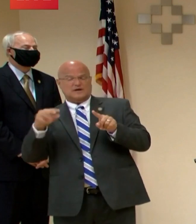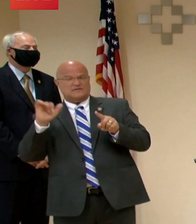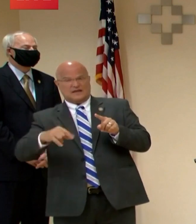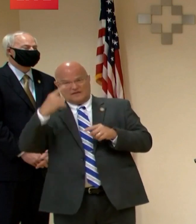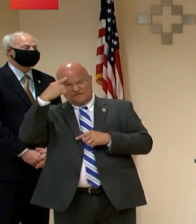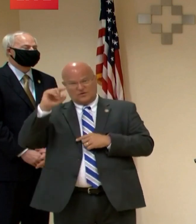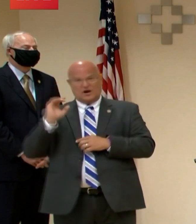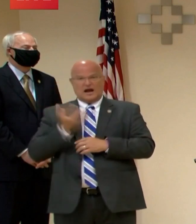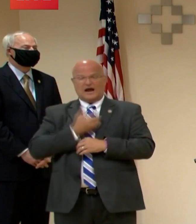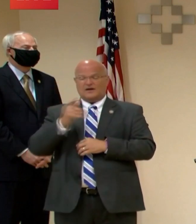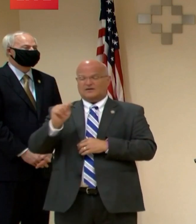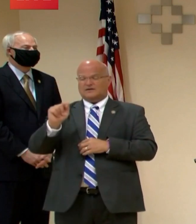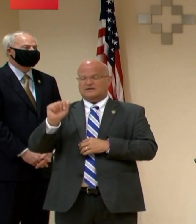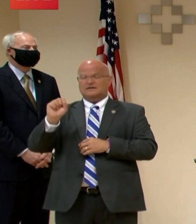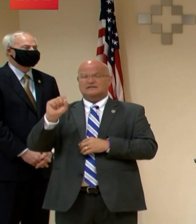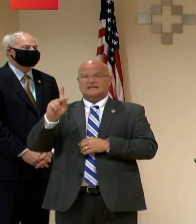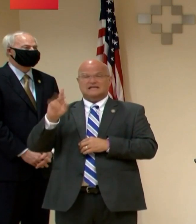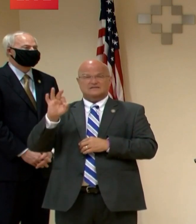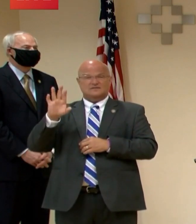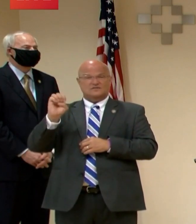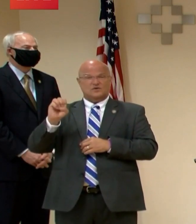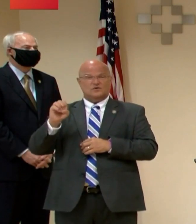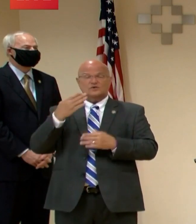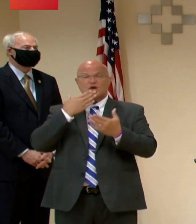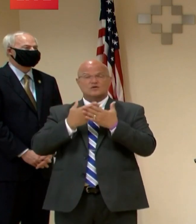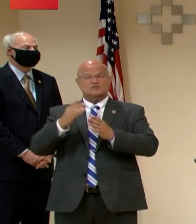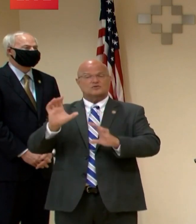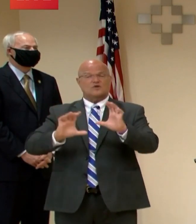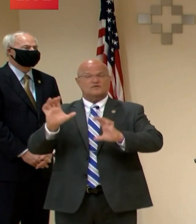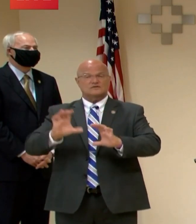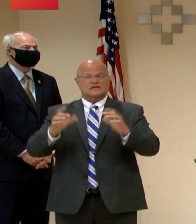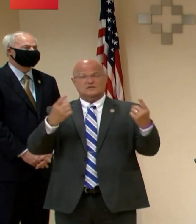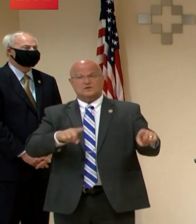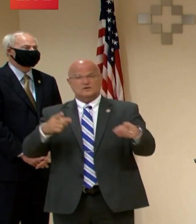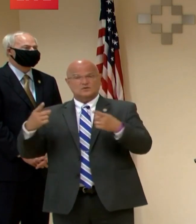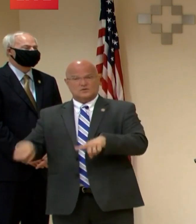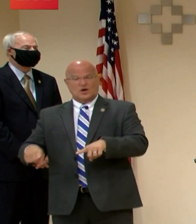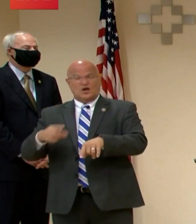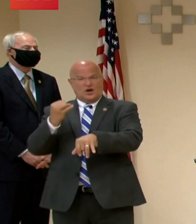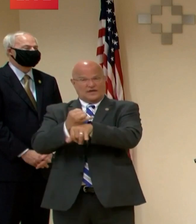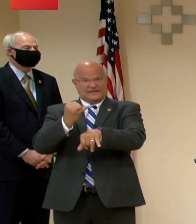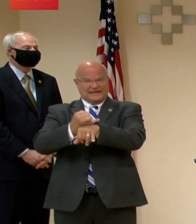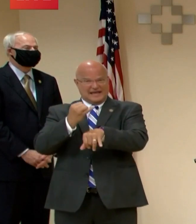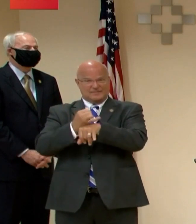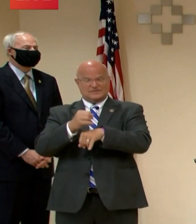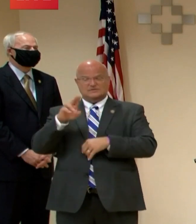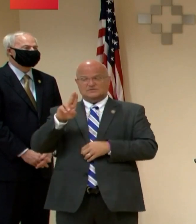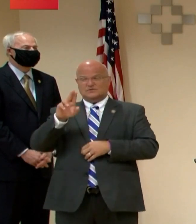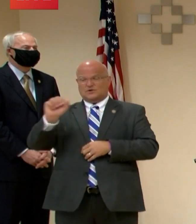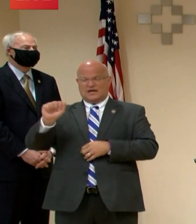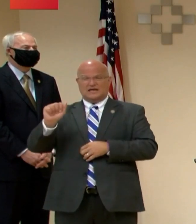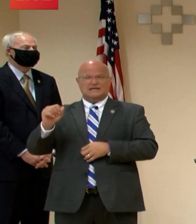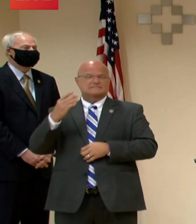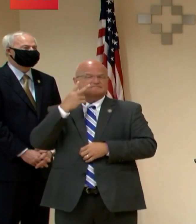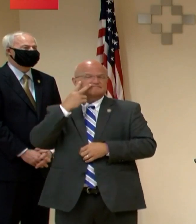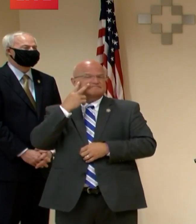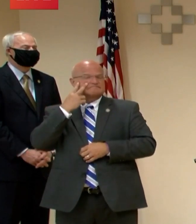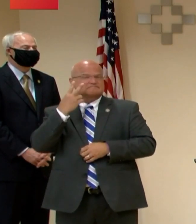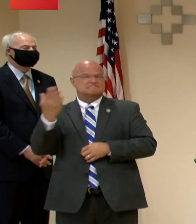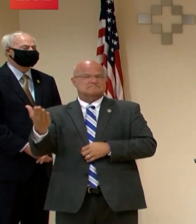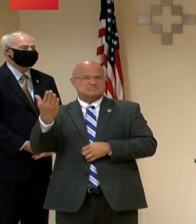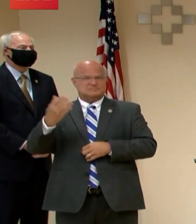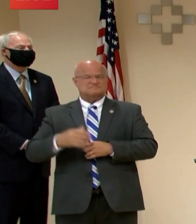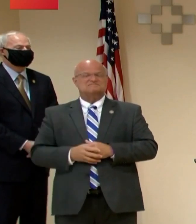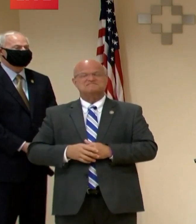to our task force and good conversation about what's going on campus there. And that's a big part, and we're looking forward to what's coming there. So as the